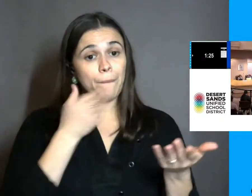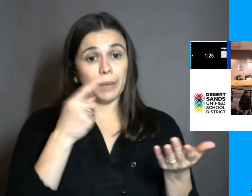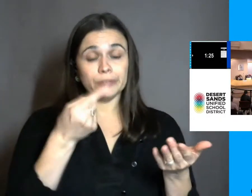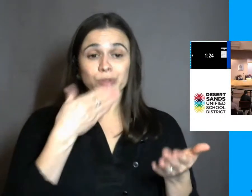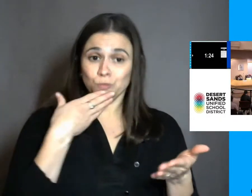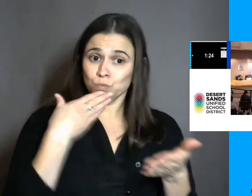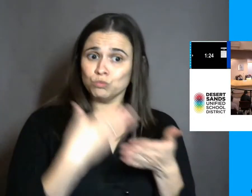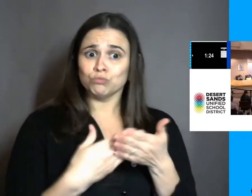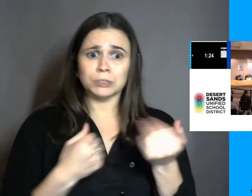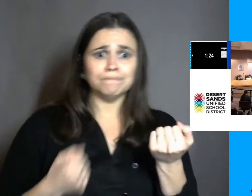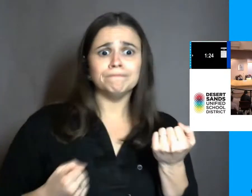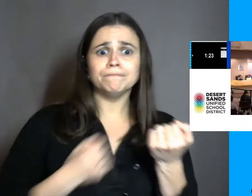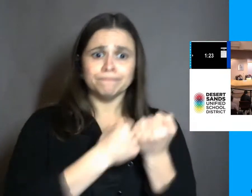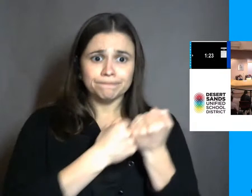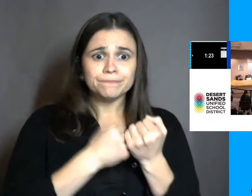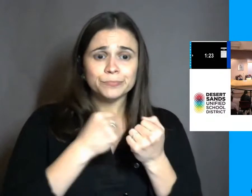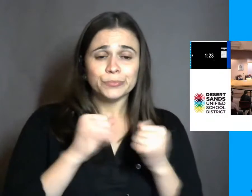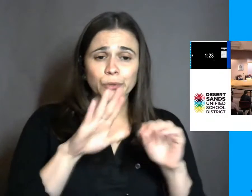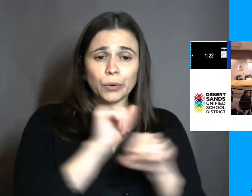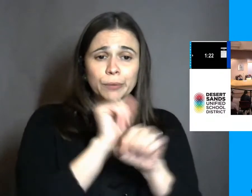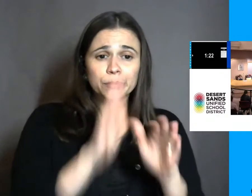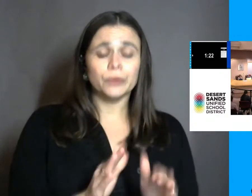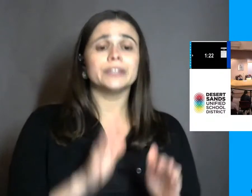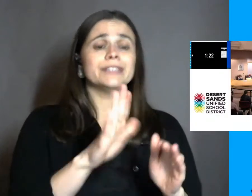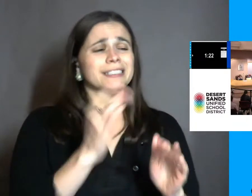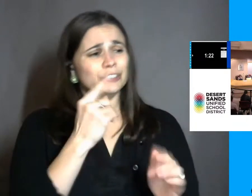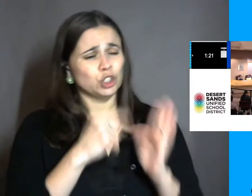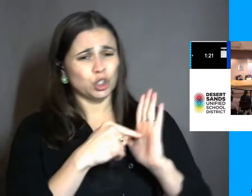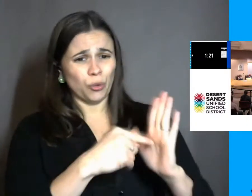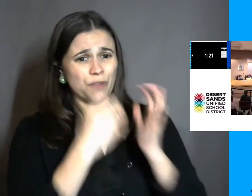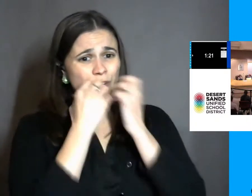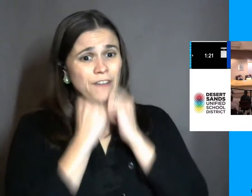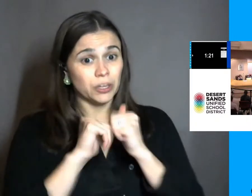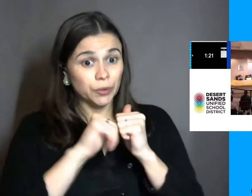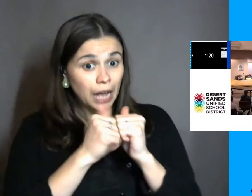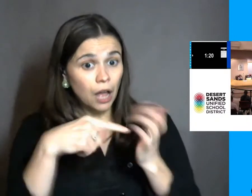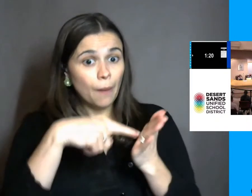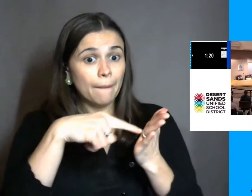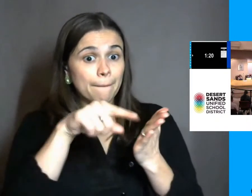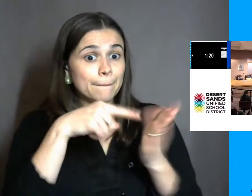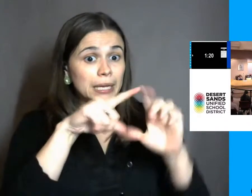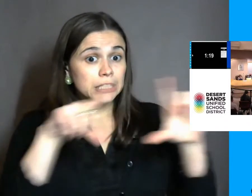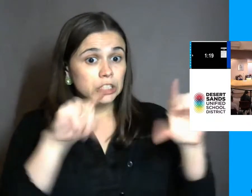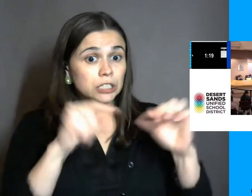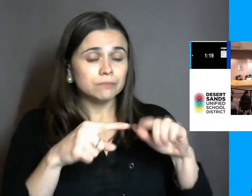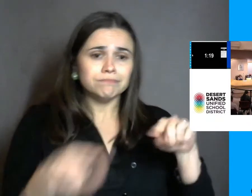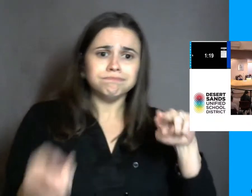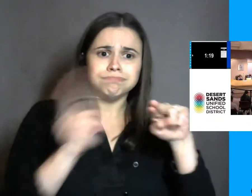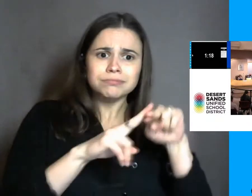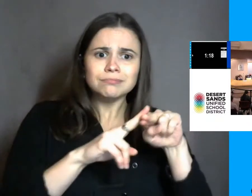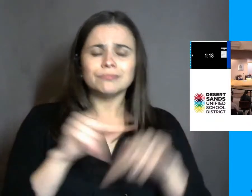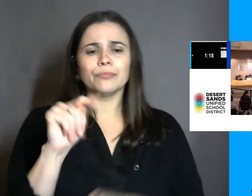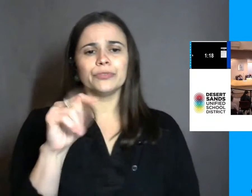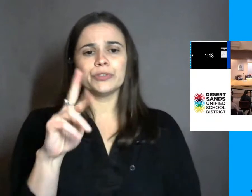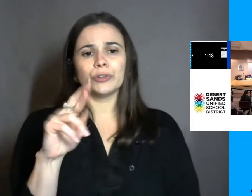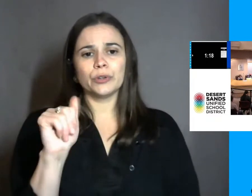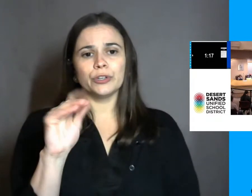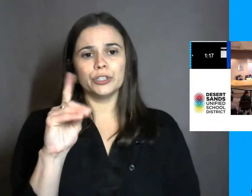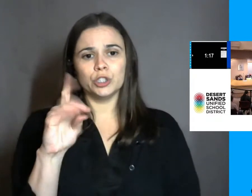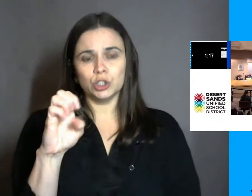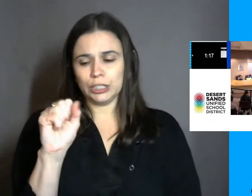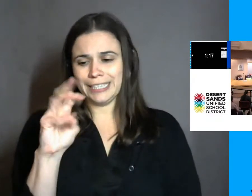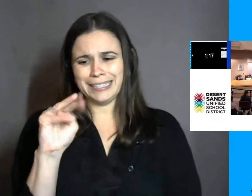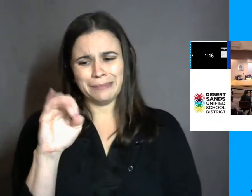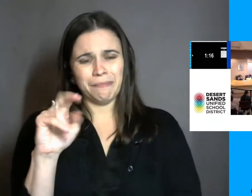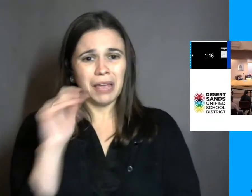showing them their value by increasing their paycheck. The tradesmen continue to put their life on the line, not only in a pandemic,